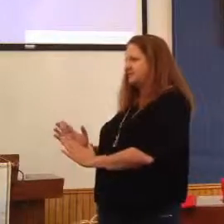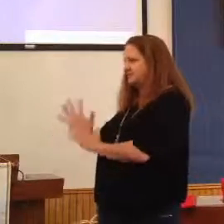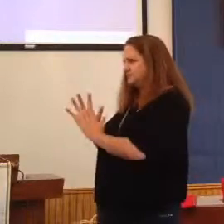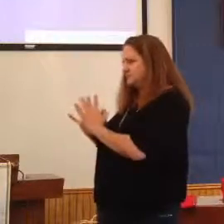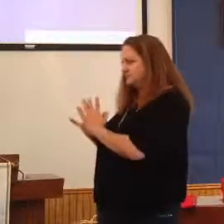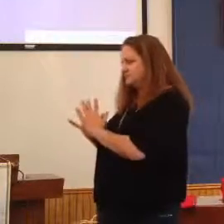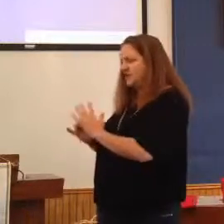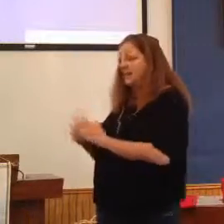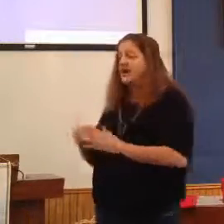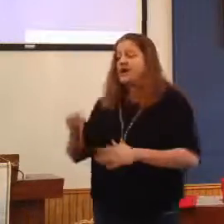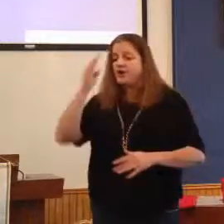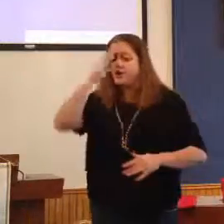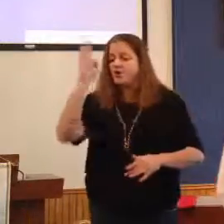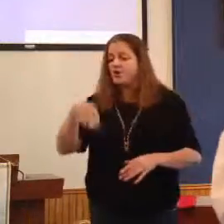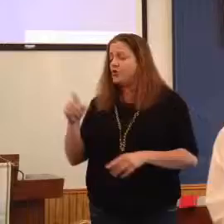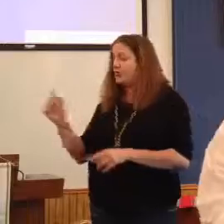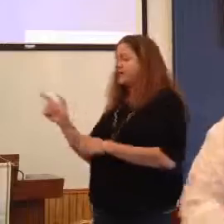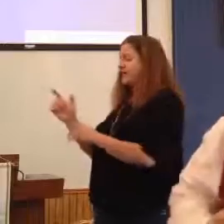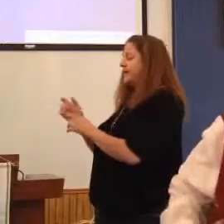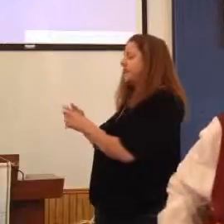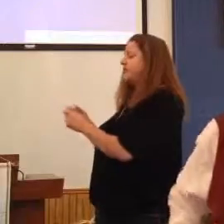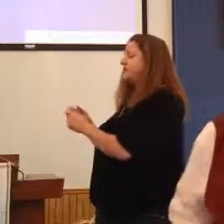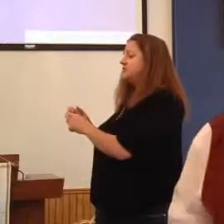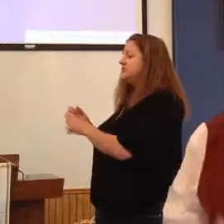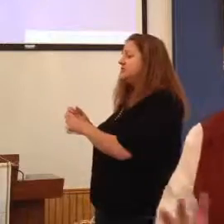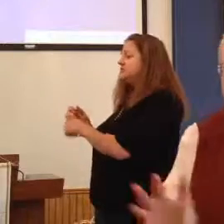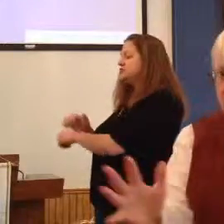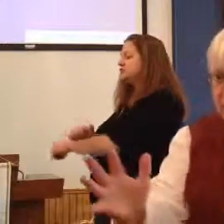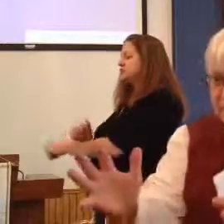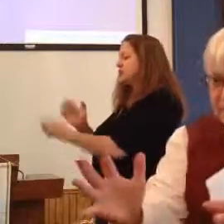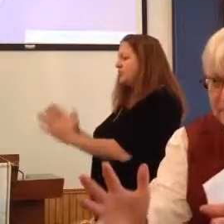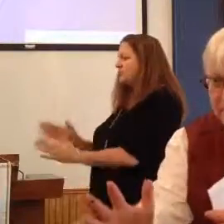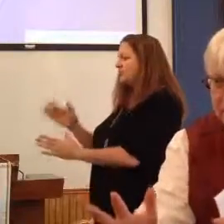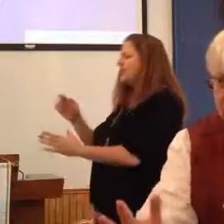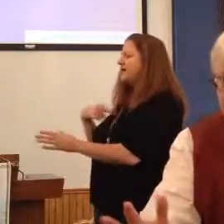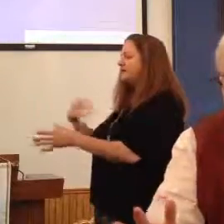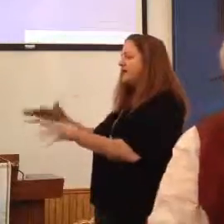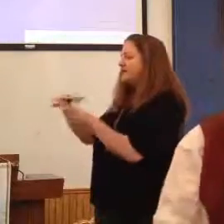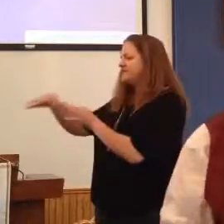and know that the shepherd has defined our direction.